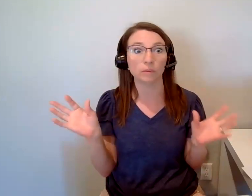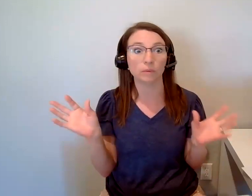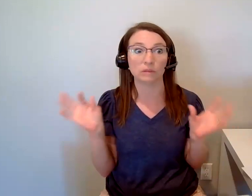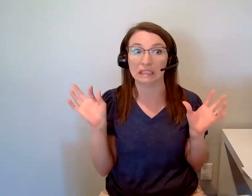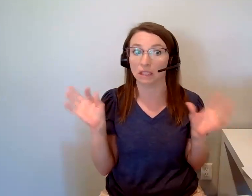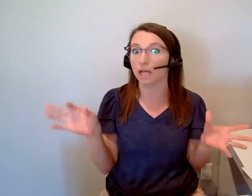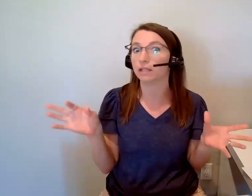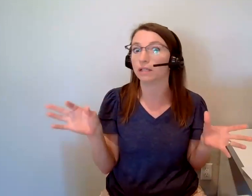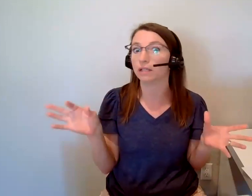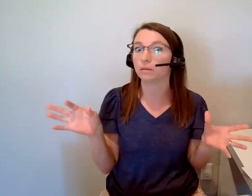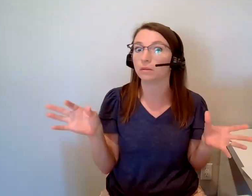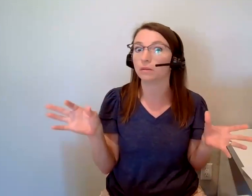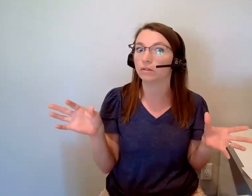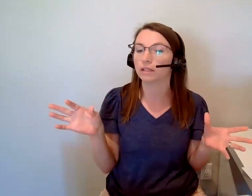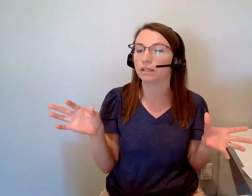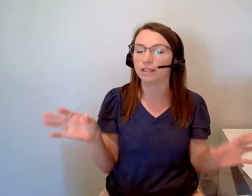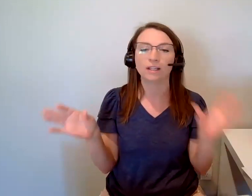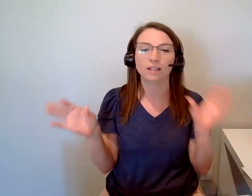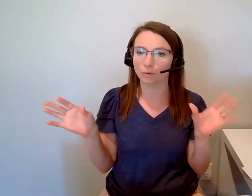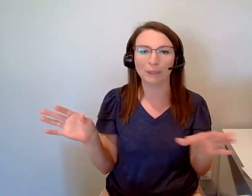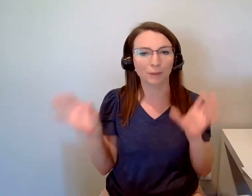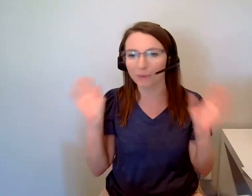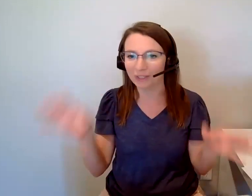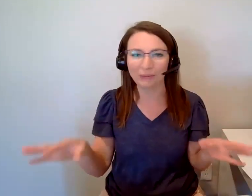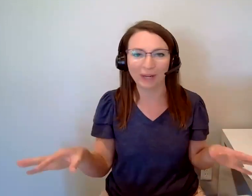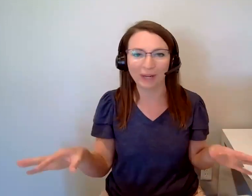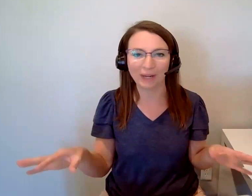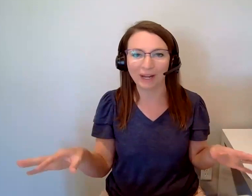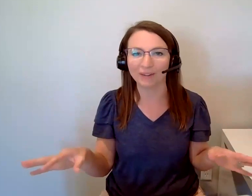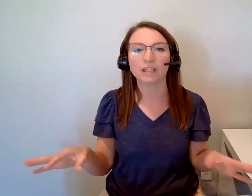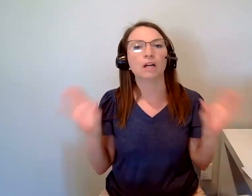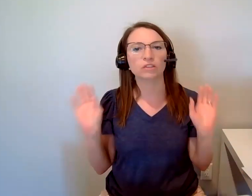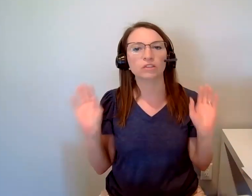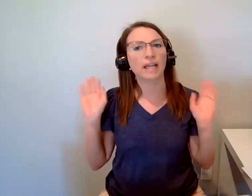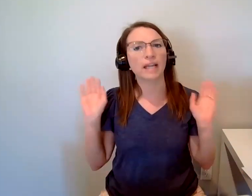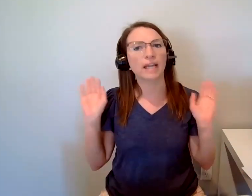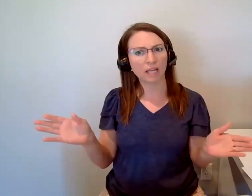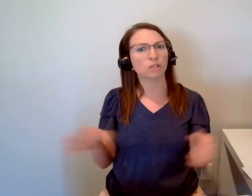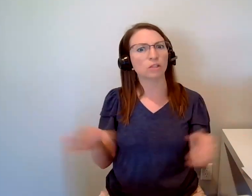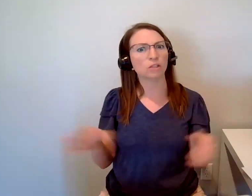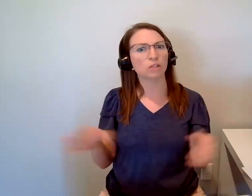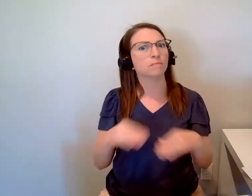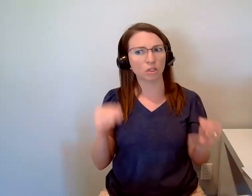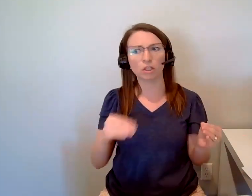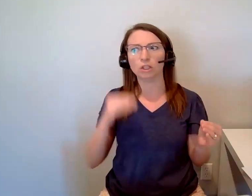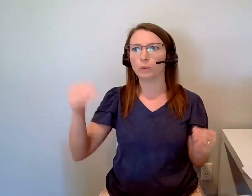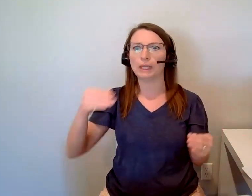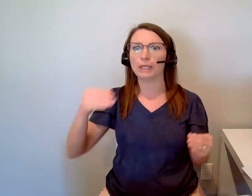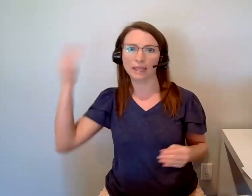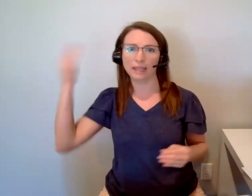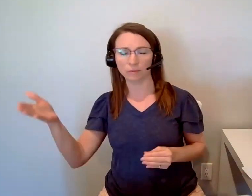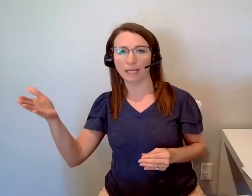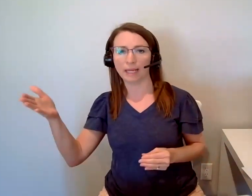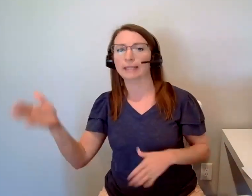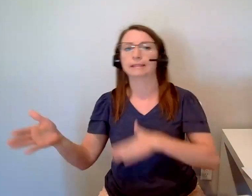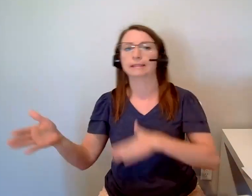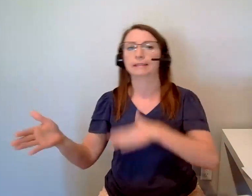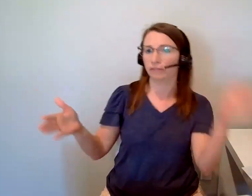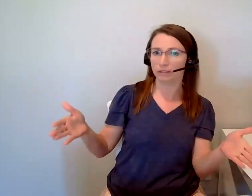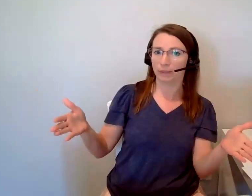see anyone who is not doing it correctly, don't worry, I'm not going to point you out. I'll just say, hey, just make sure you're doing it this way instead